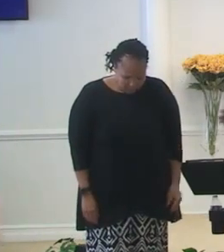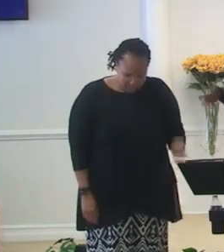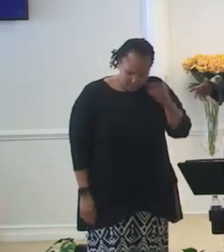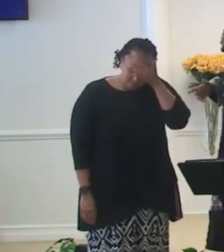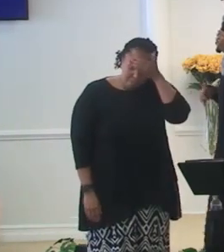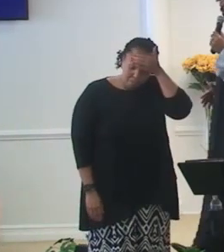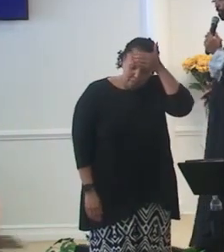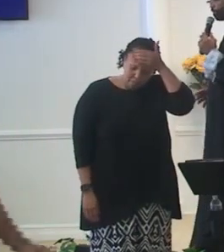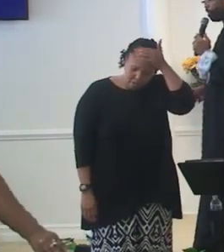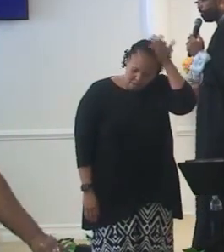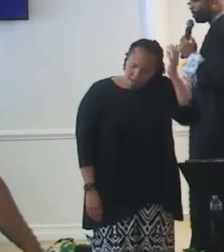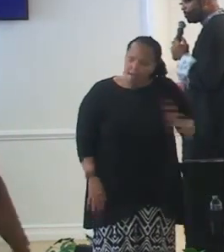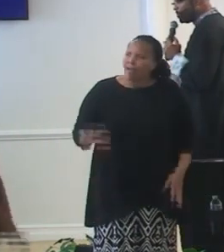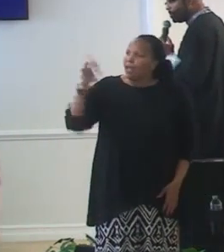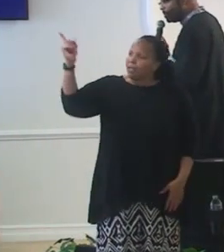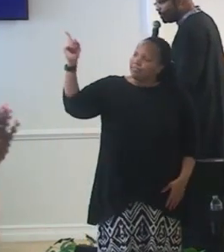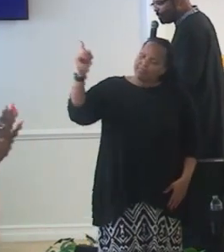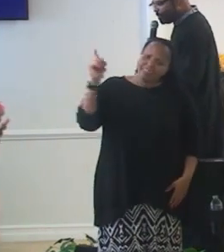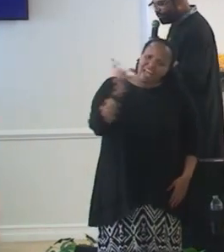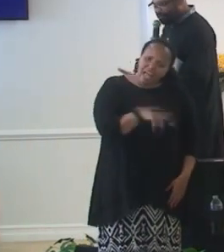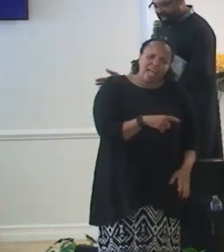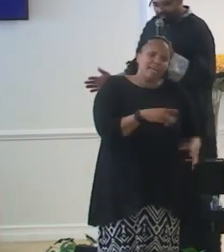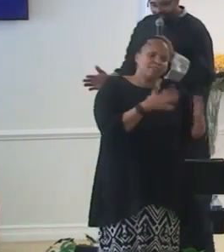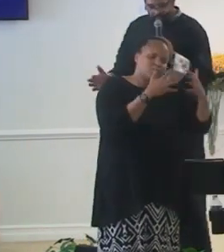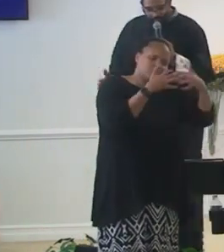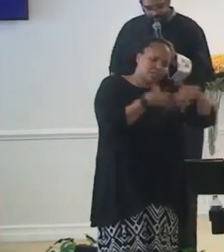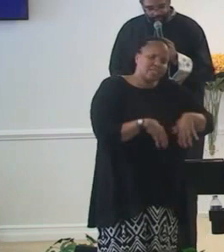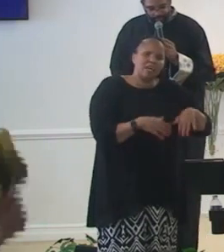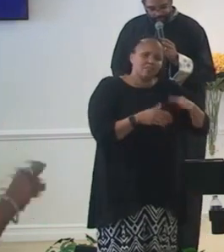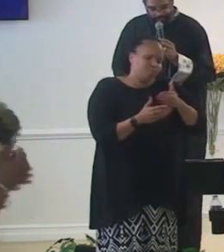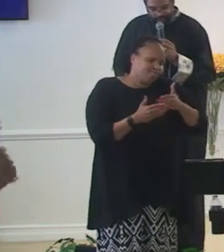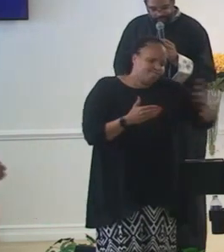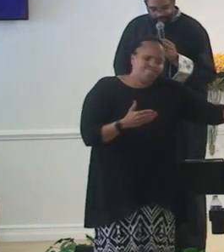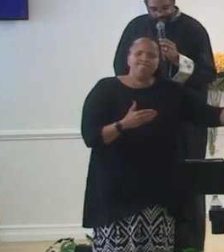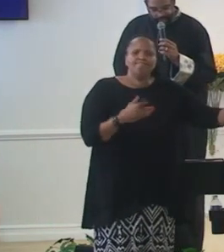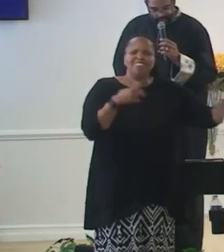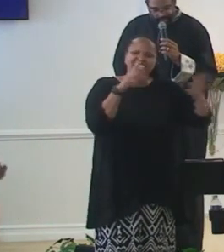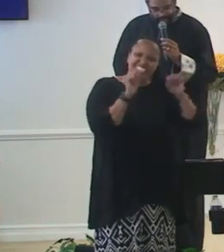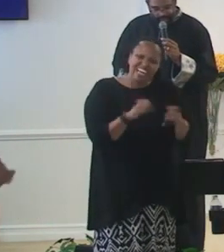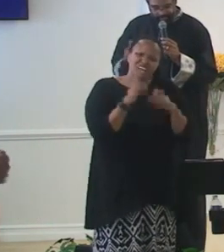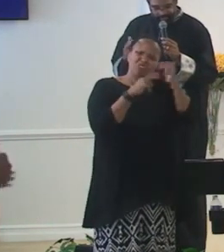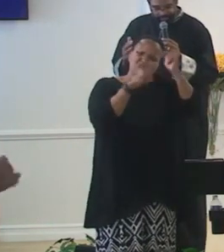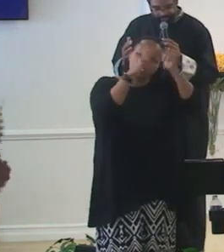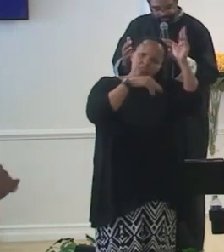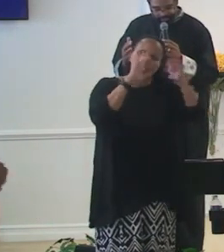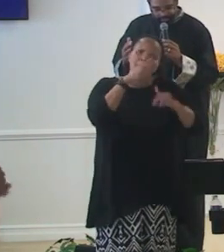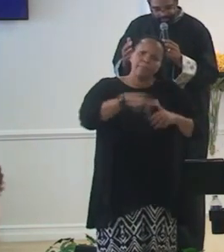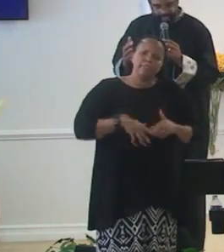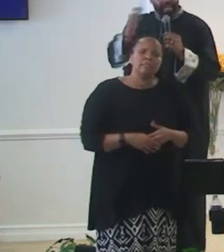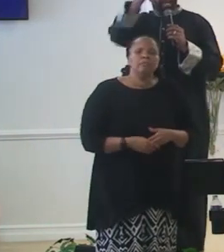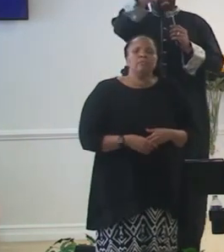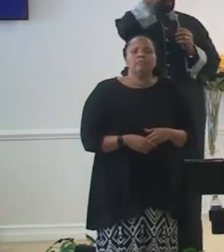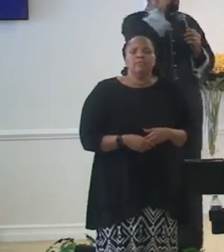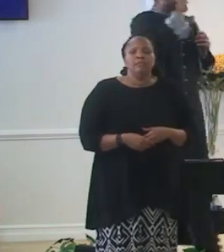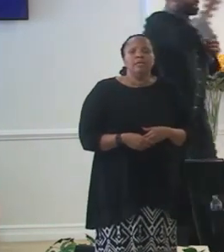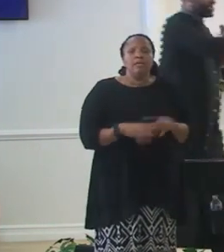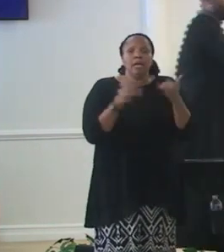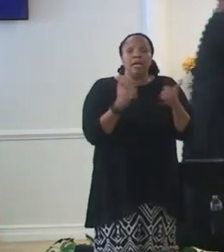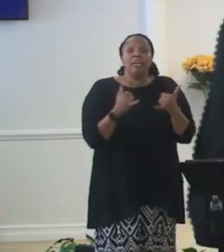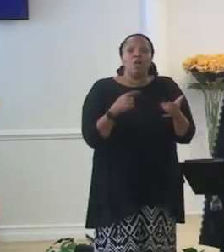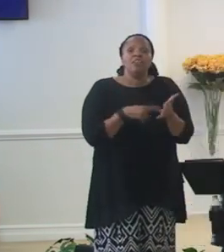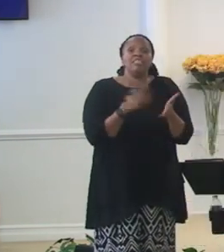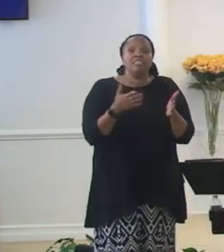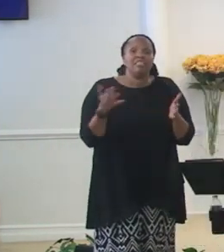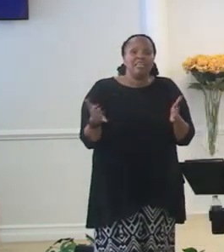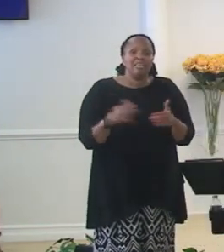He came to overthrow, that he may build up. Now, this is the